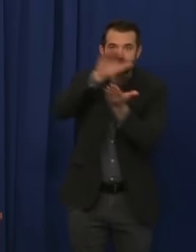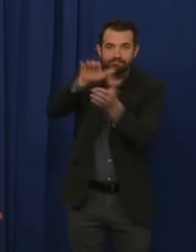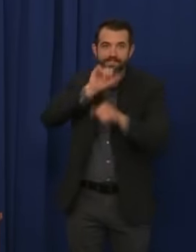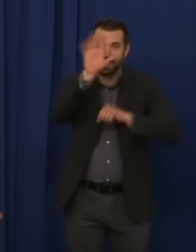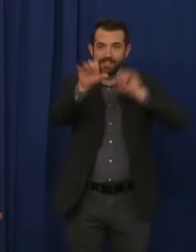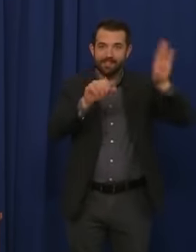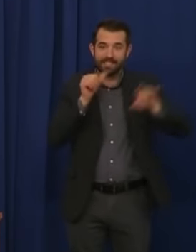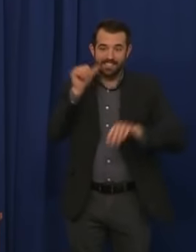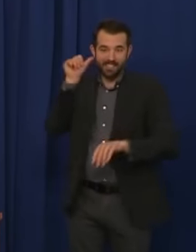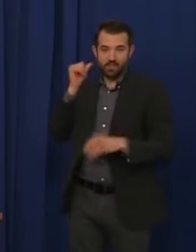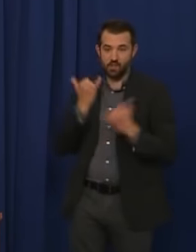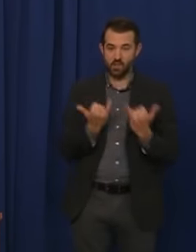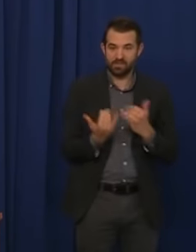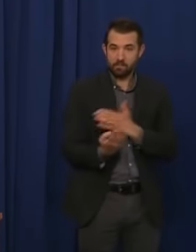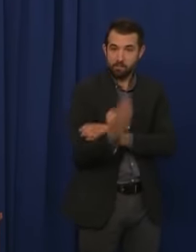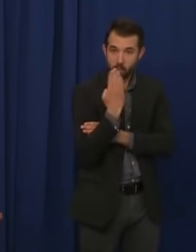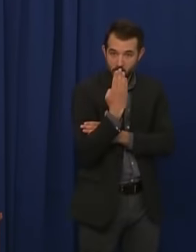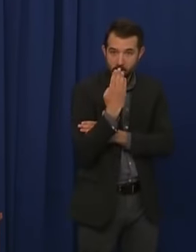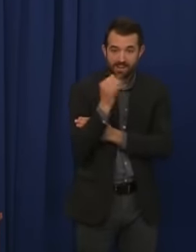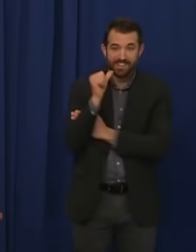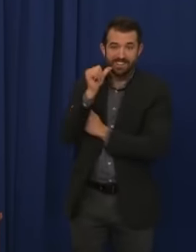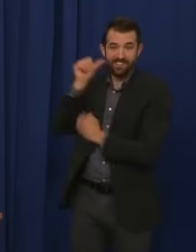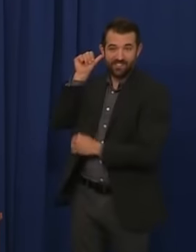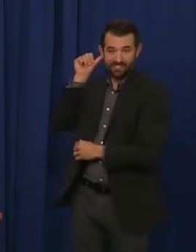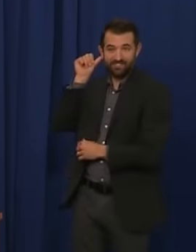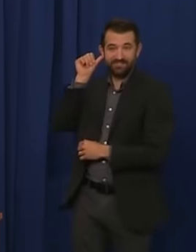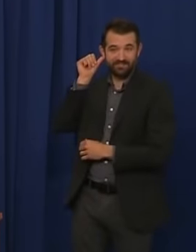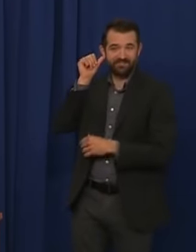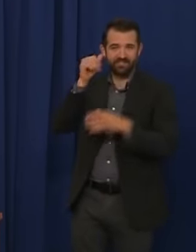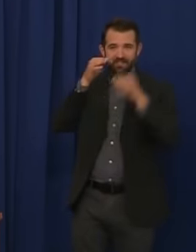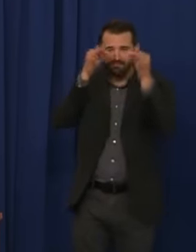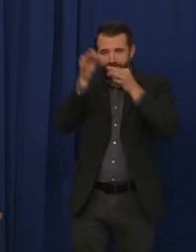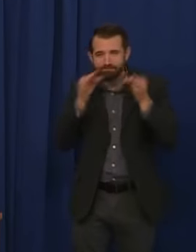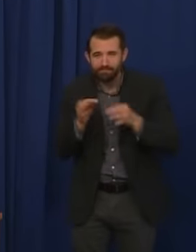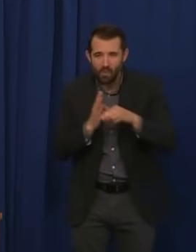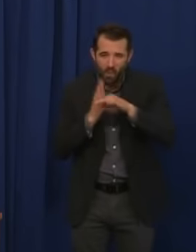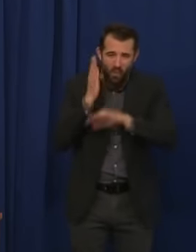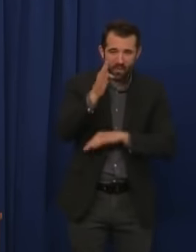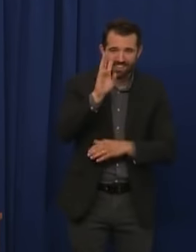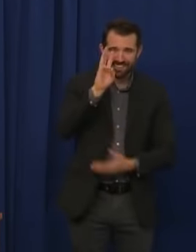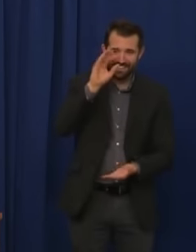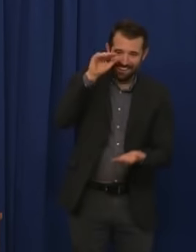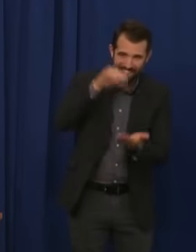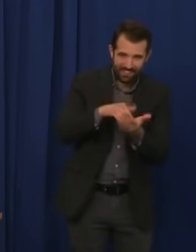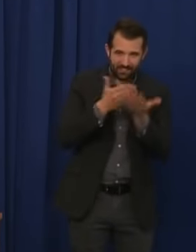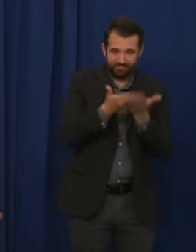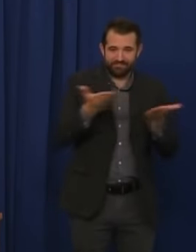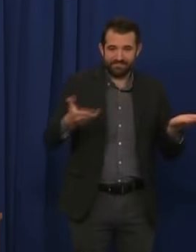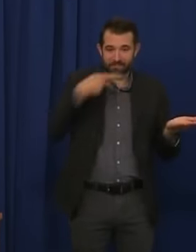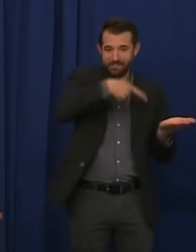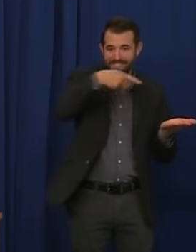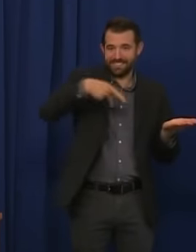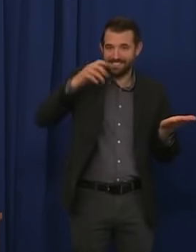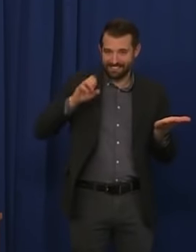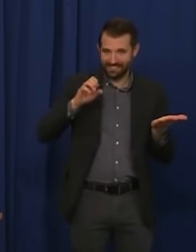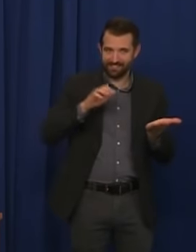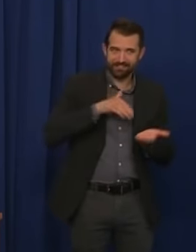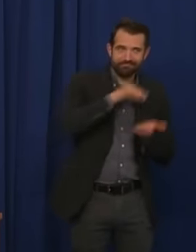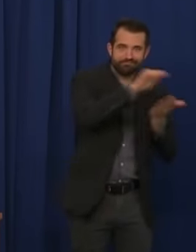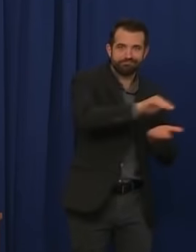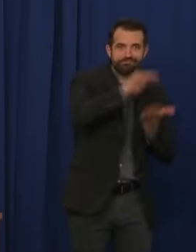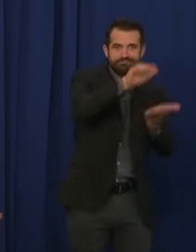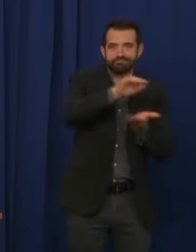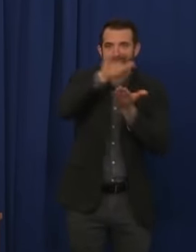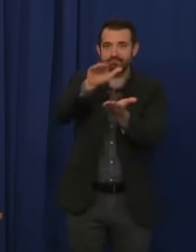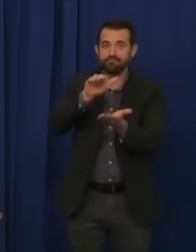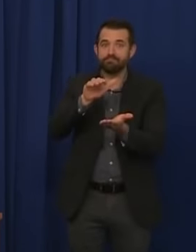detailed the nearly 600,000 pieces of personal protective equipment that have been delivered to Maine healthcare facilities